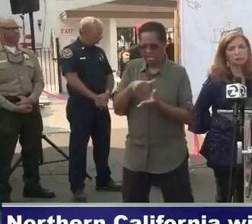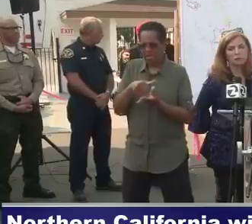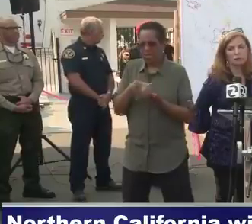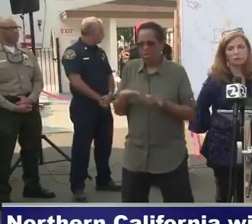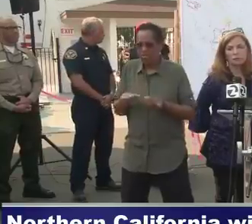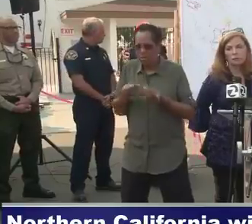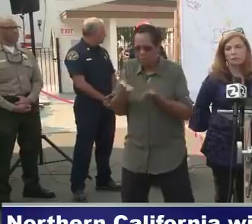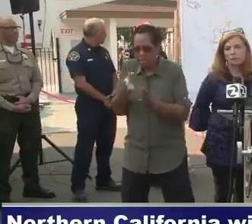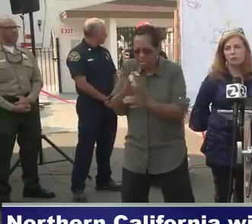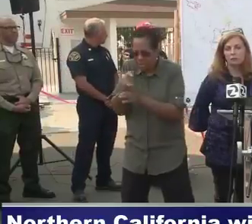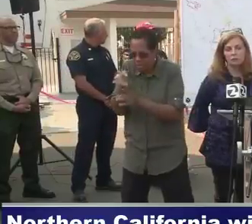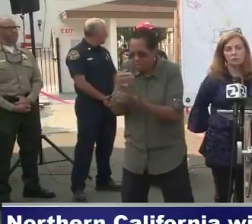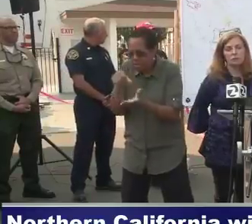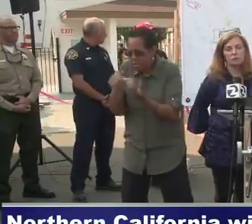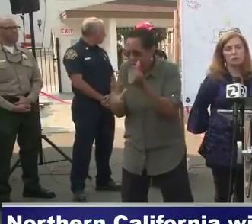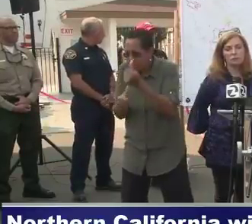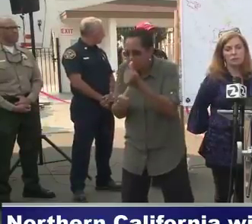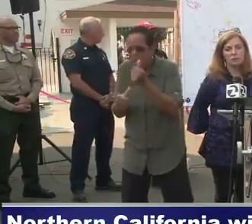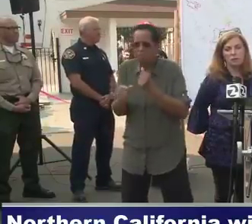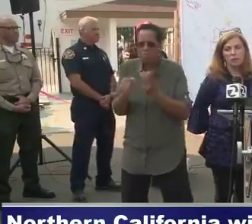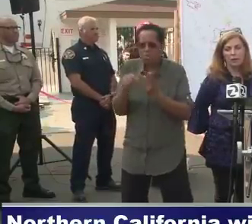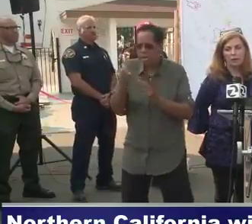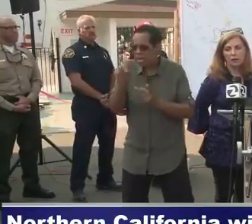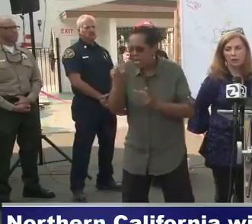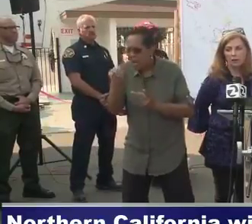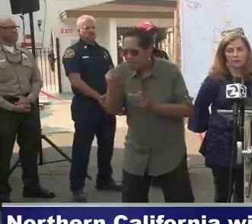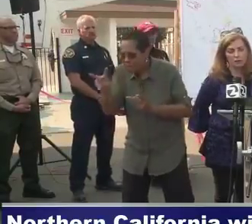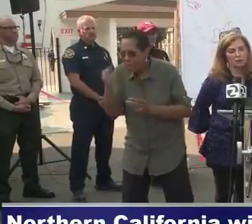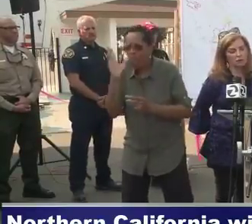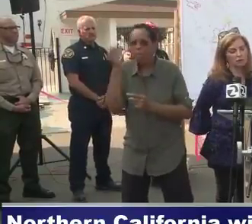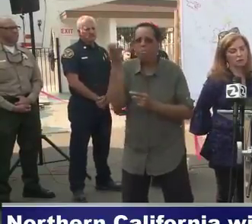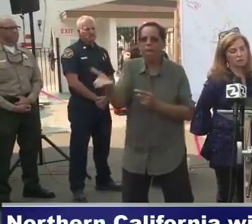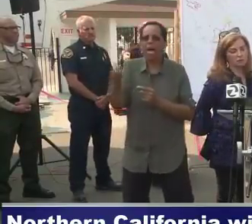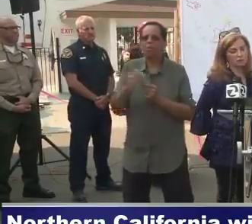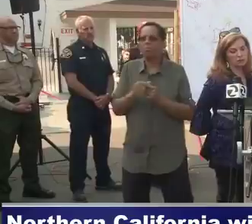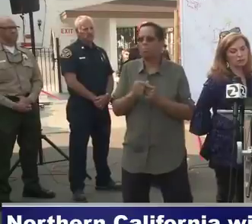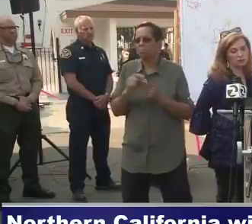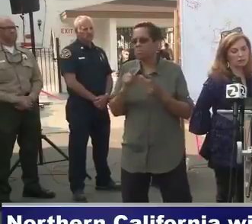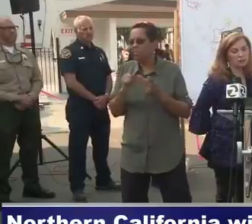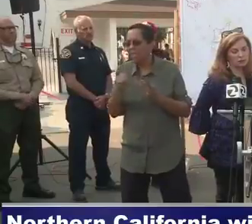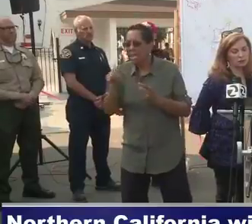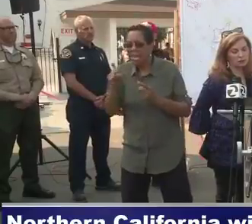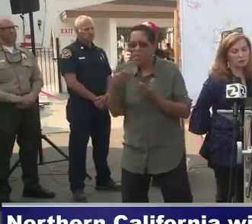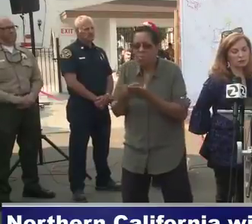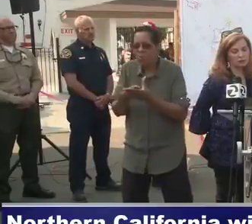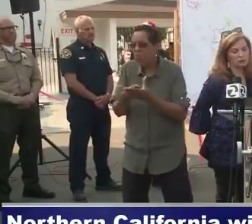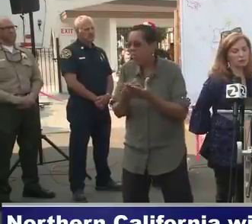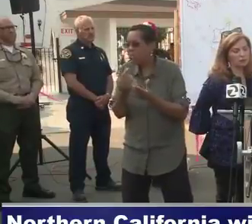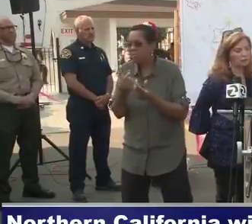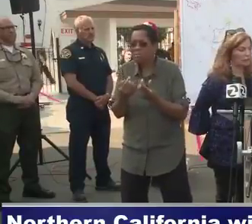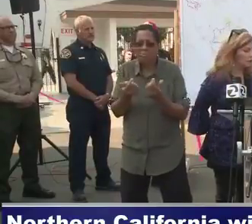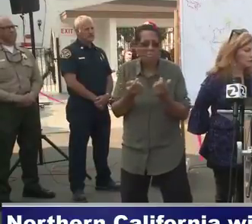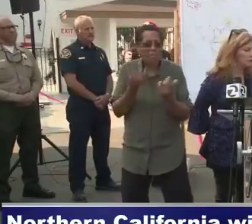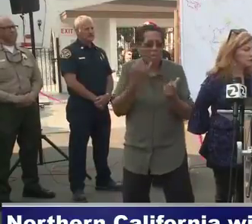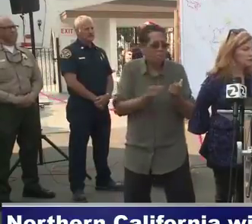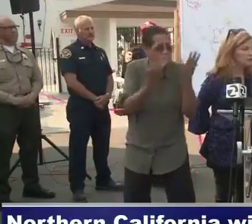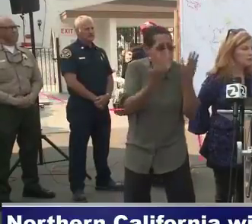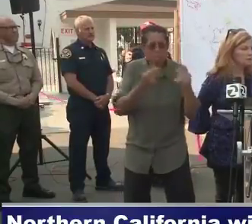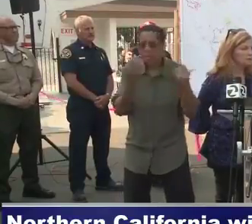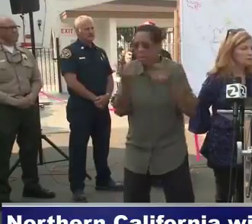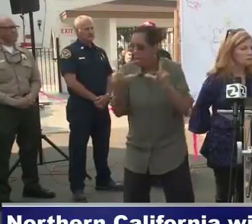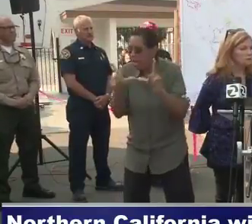FEMA. Department of Motor Vehicle Services. If you need documentation that's been destroyed, you'll be able to